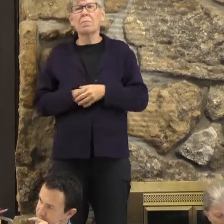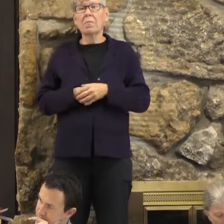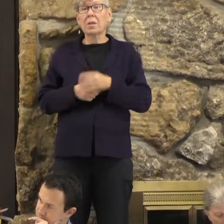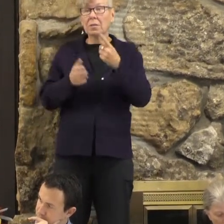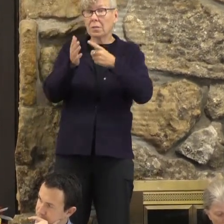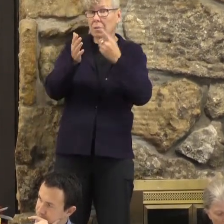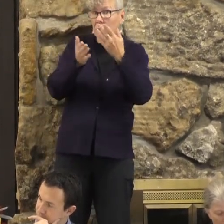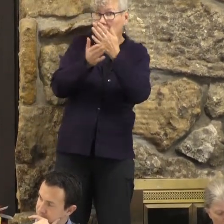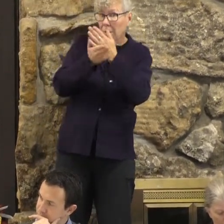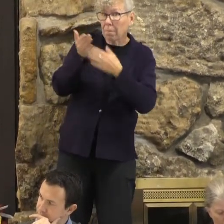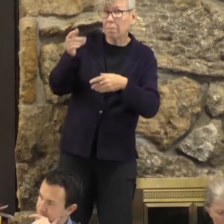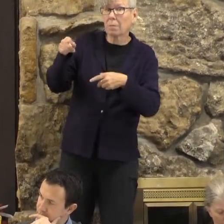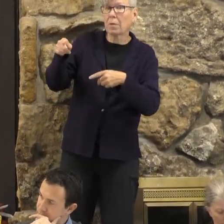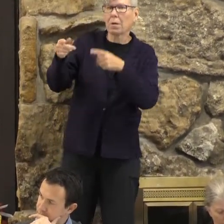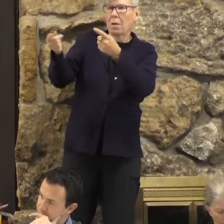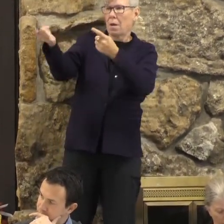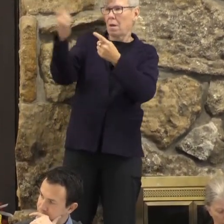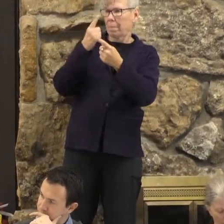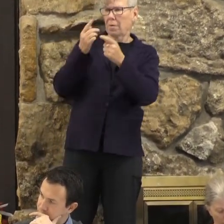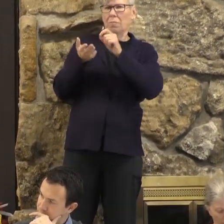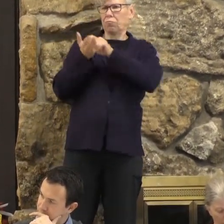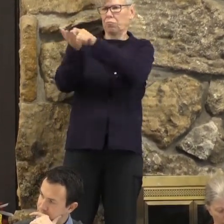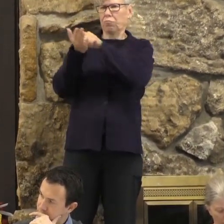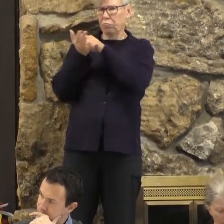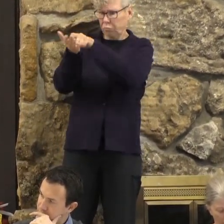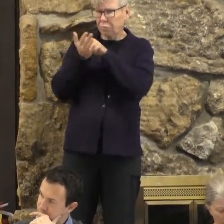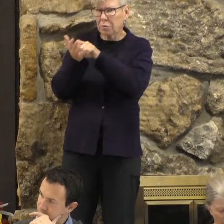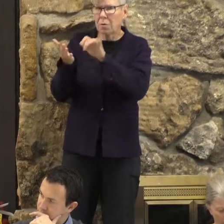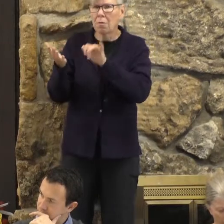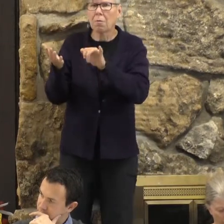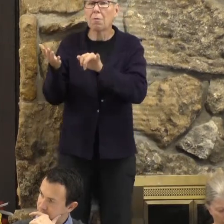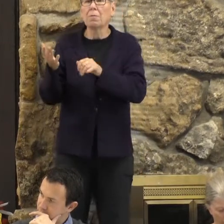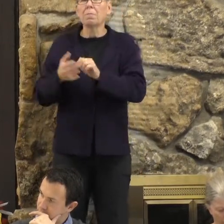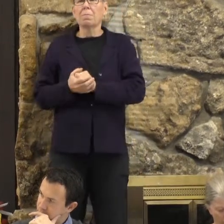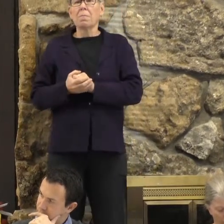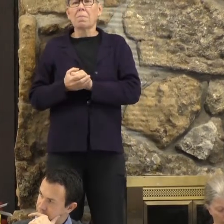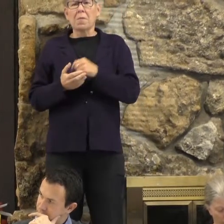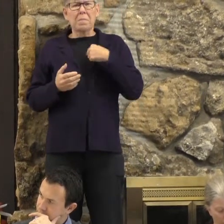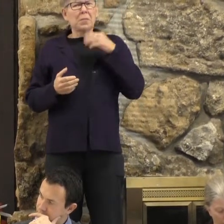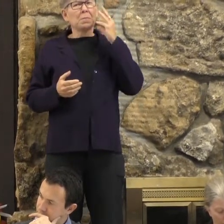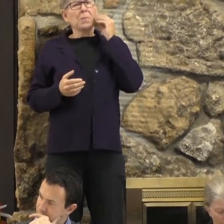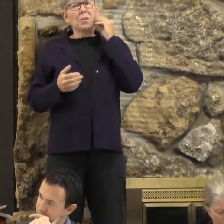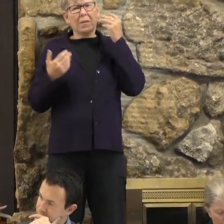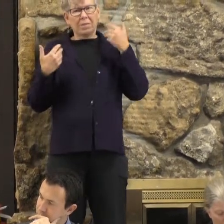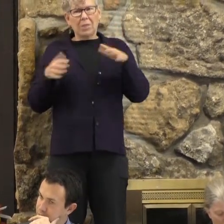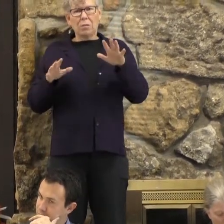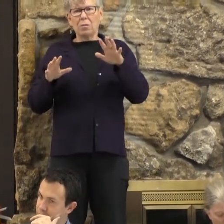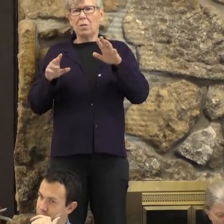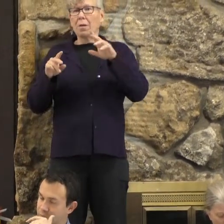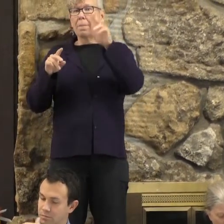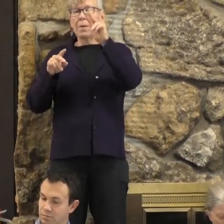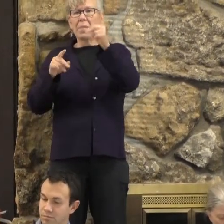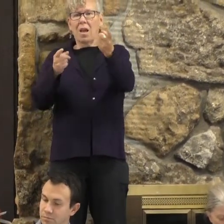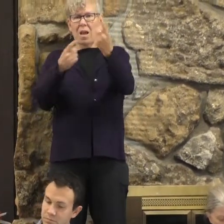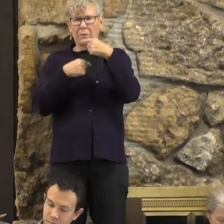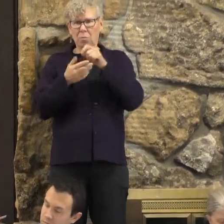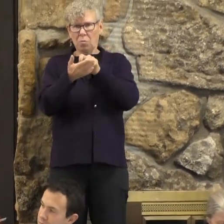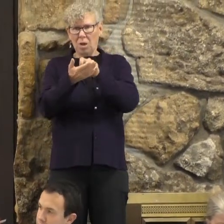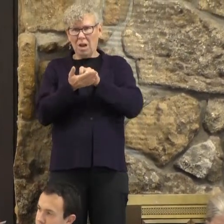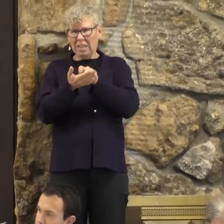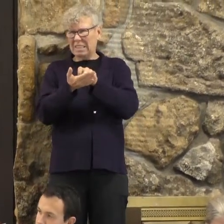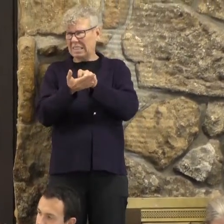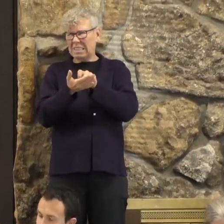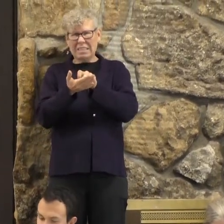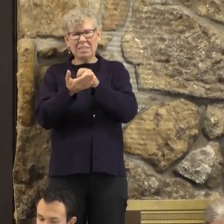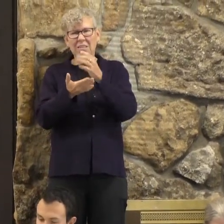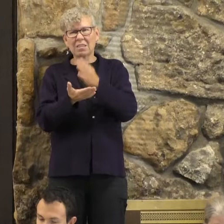and forth. And we've had folks who've come in, written notes, and then we've called our